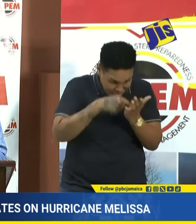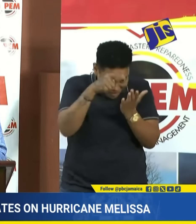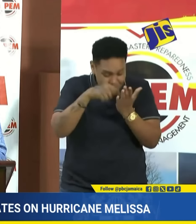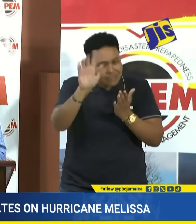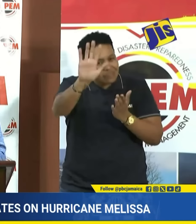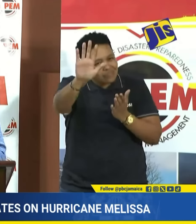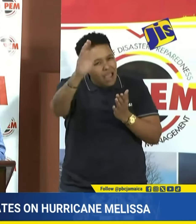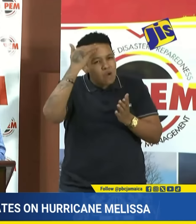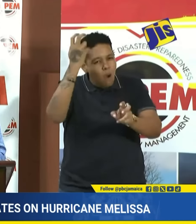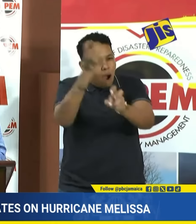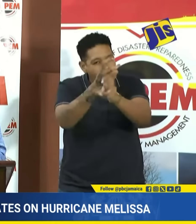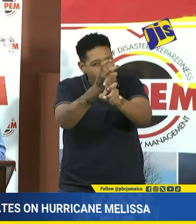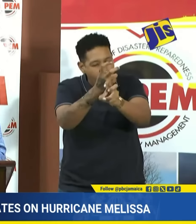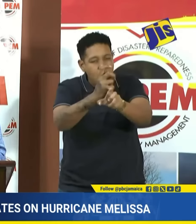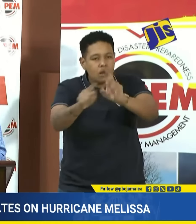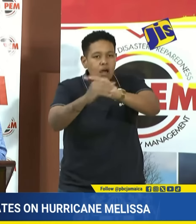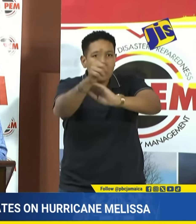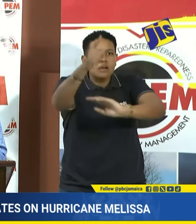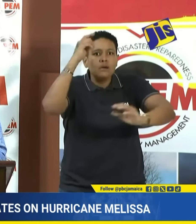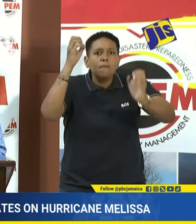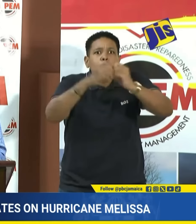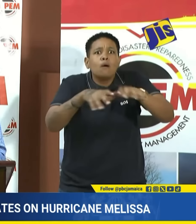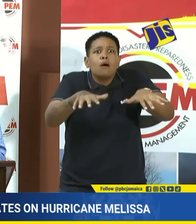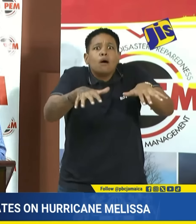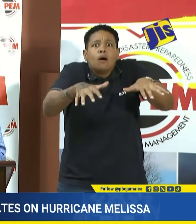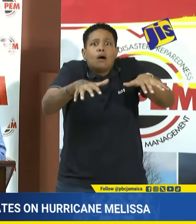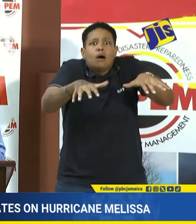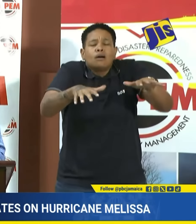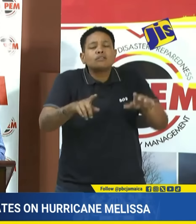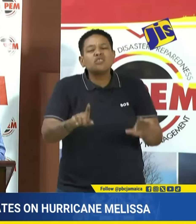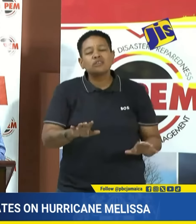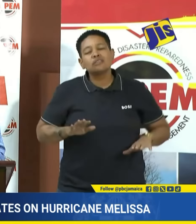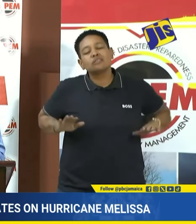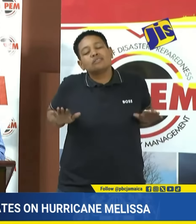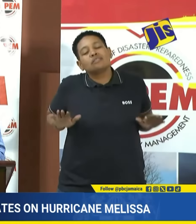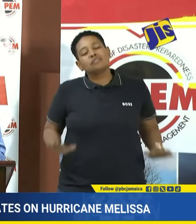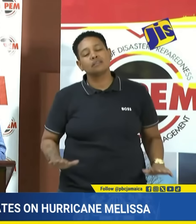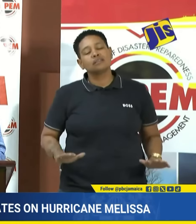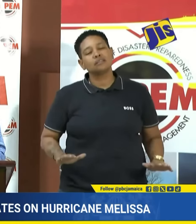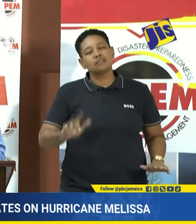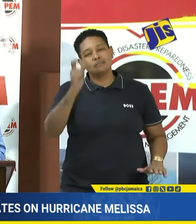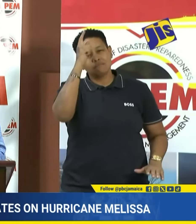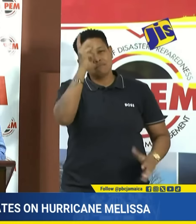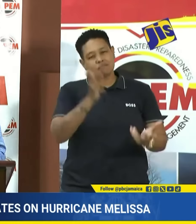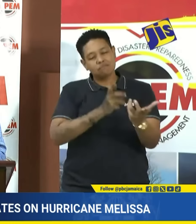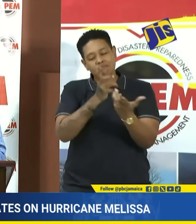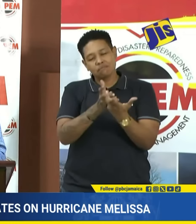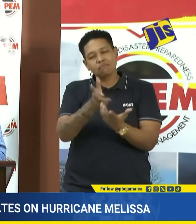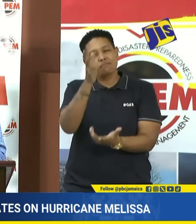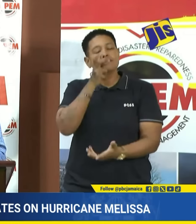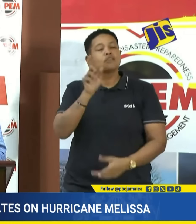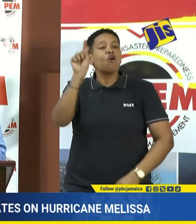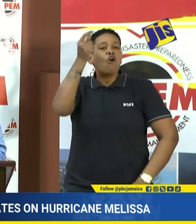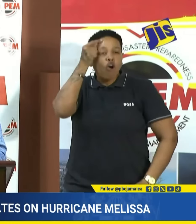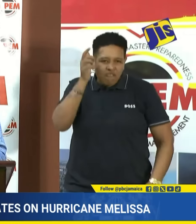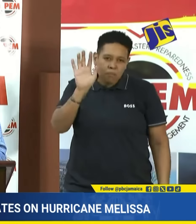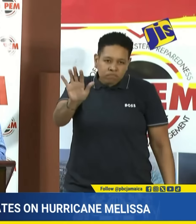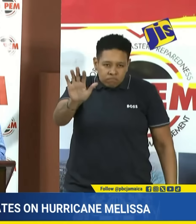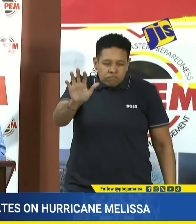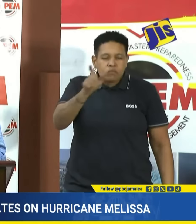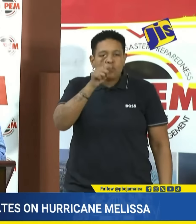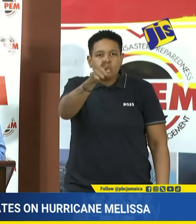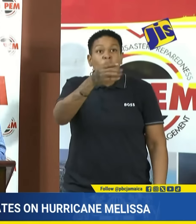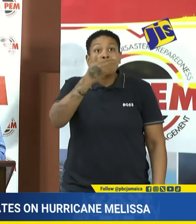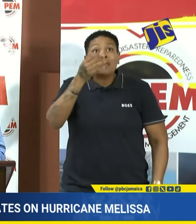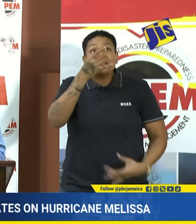much information. That will just raise your anxiety. Just stick with the government of Jamaica, who